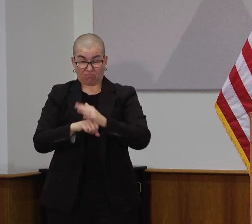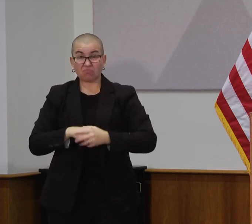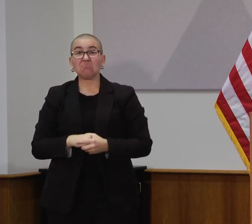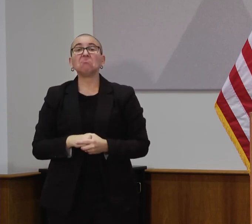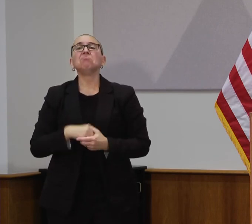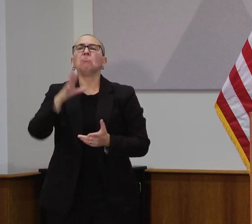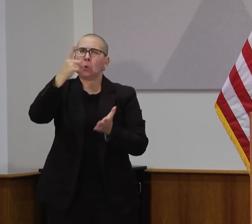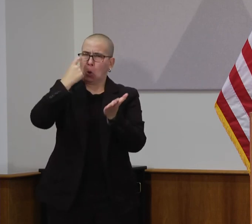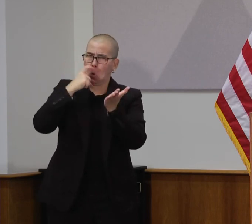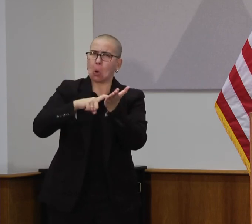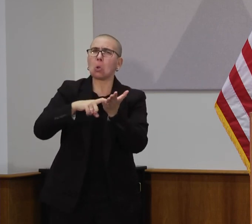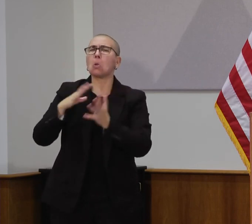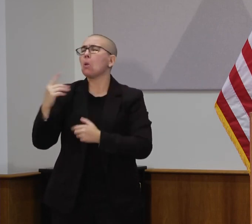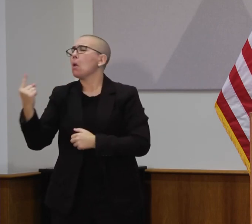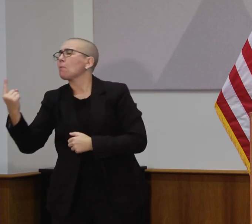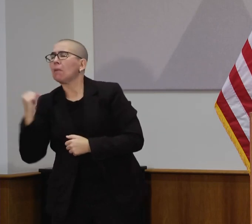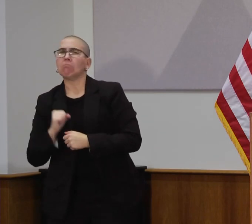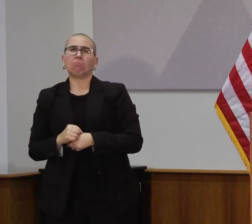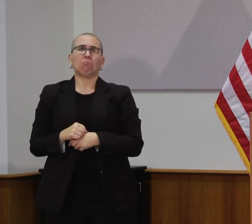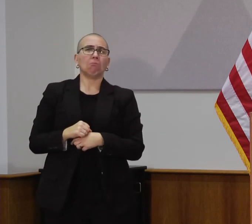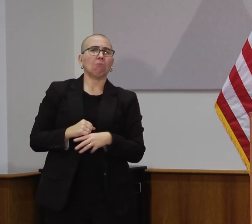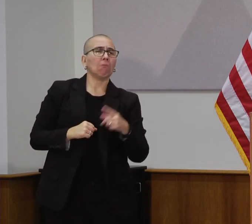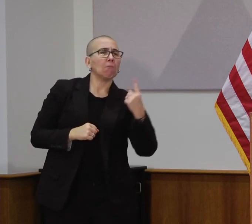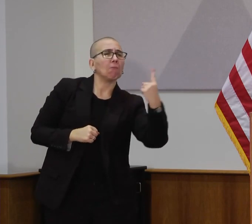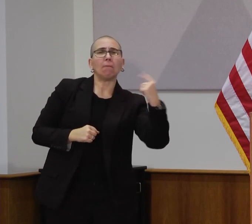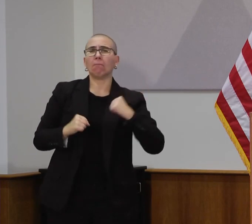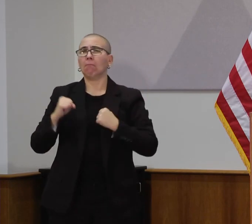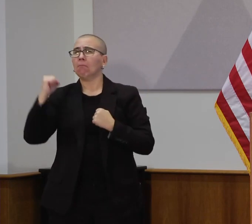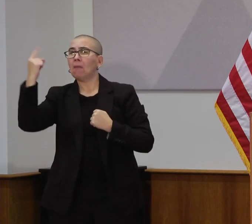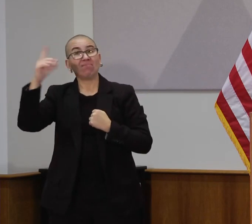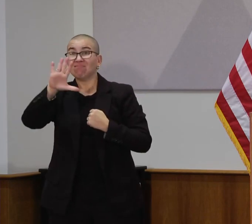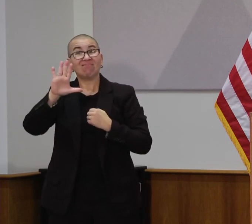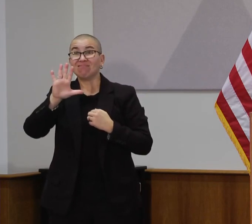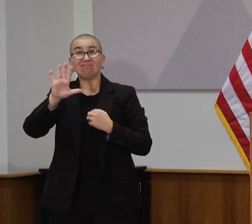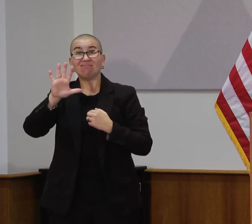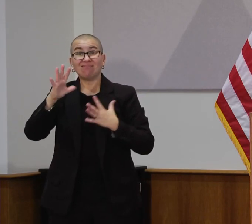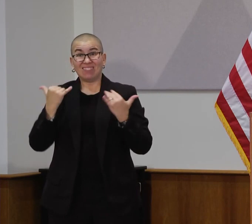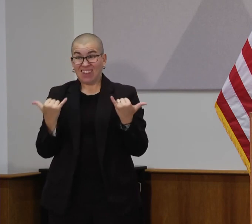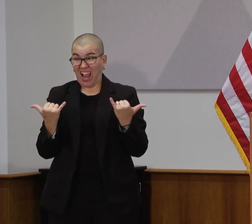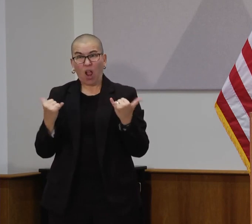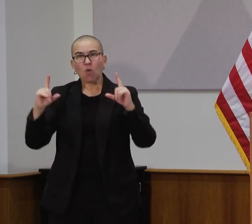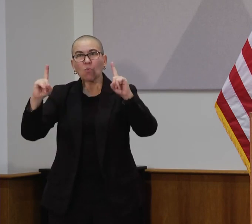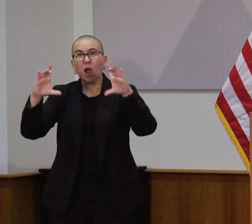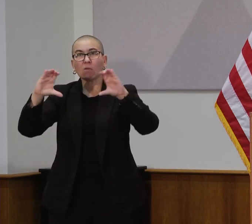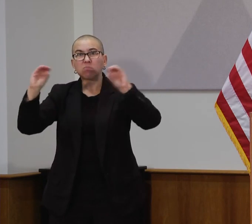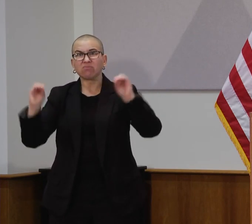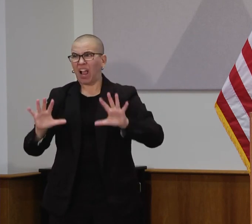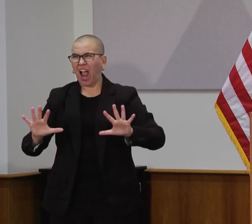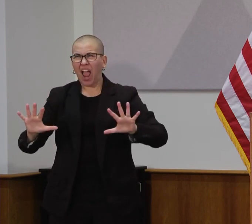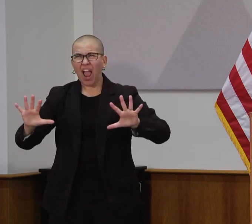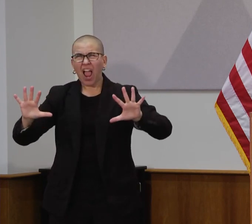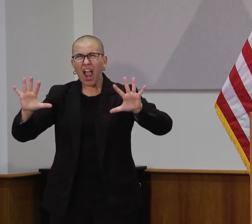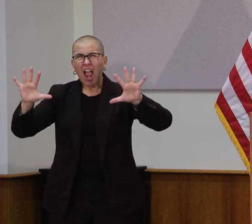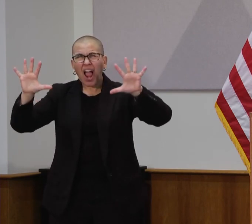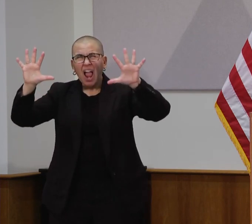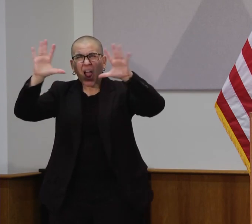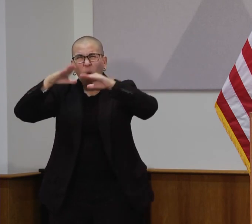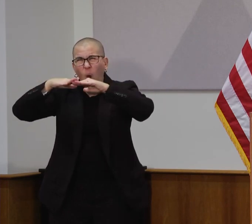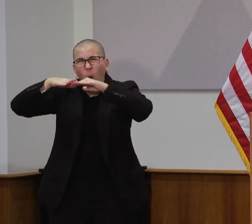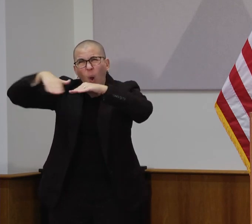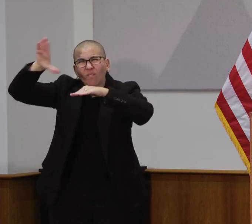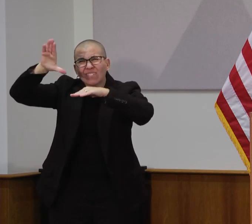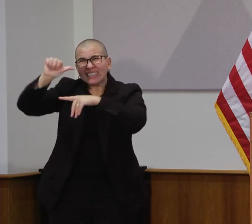new cases, but not now. No counties last week had fewer than 10 new cases per 10,000